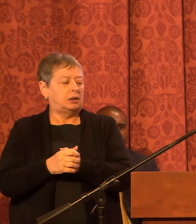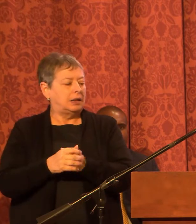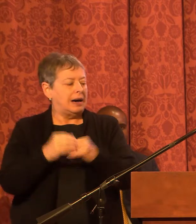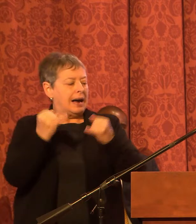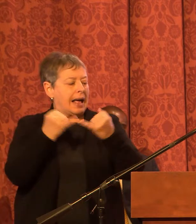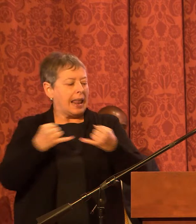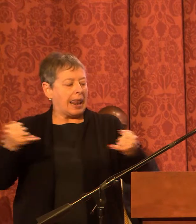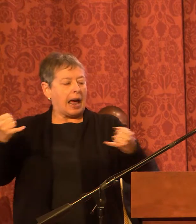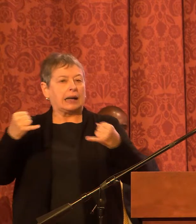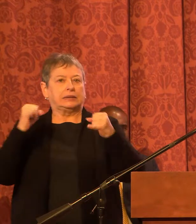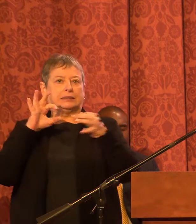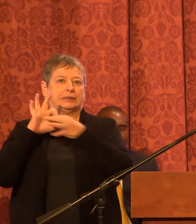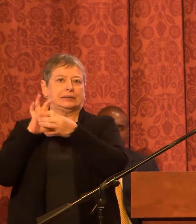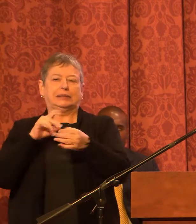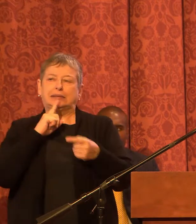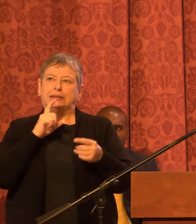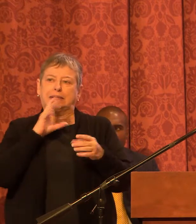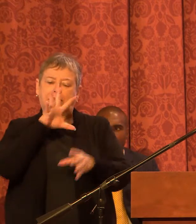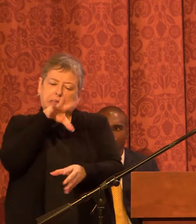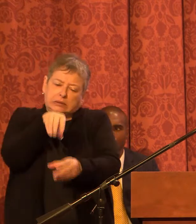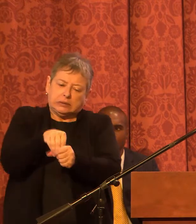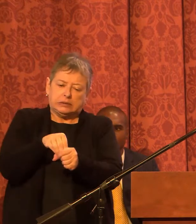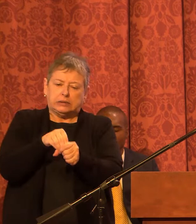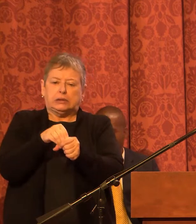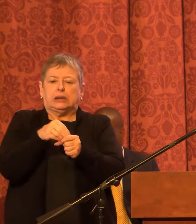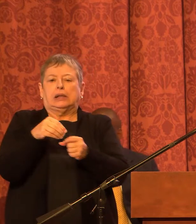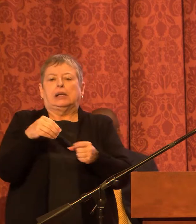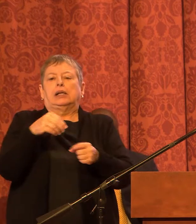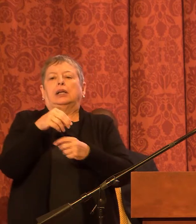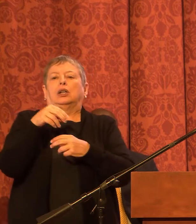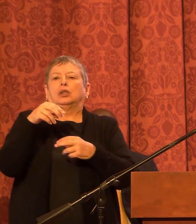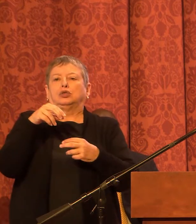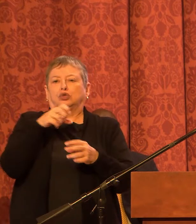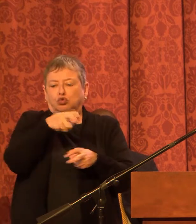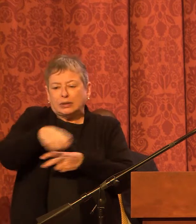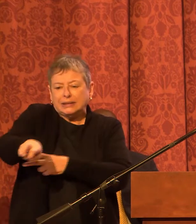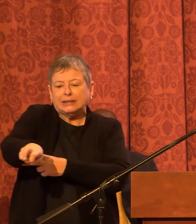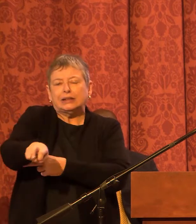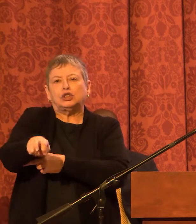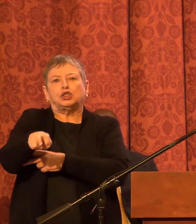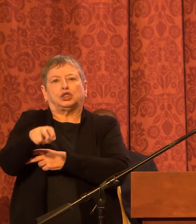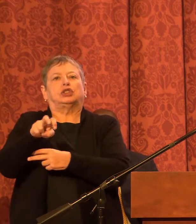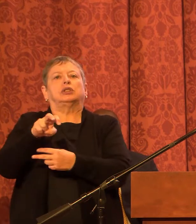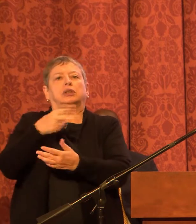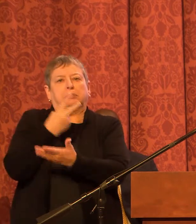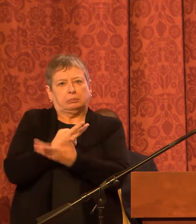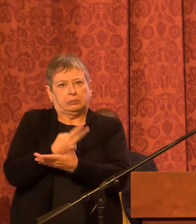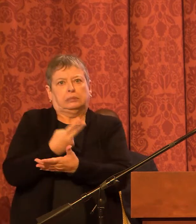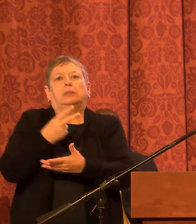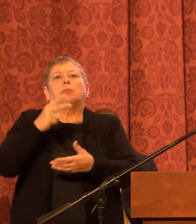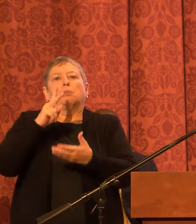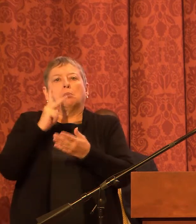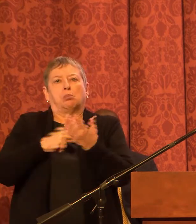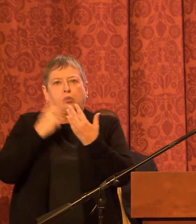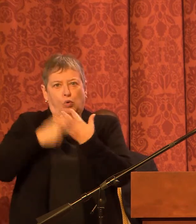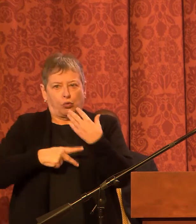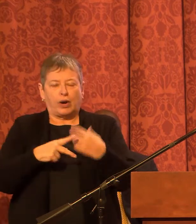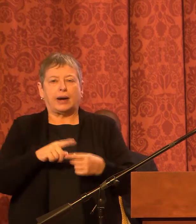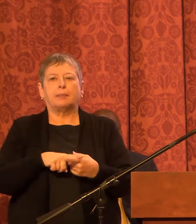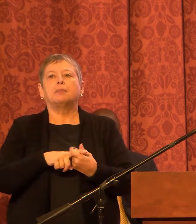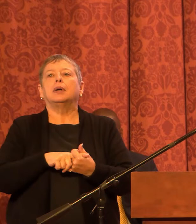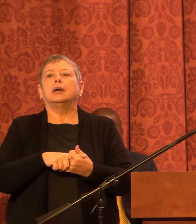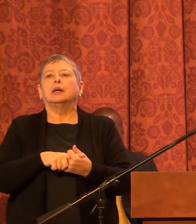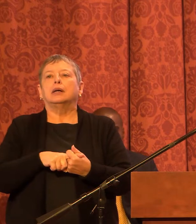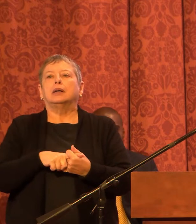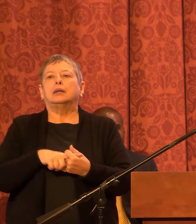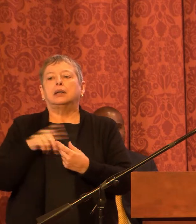a certified comprehensive transition and post-secondary program. Dr. Beckers works